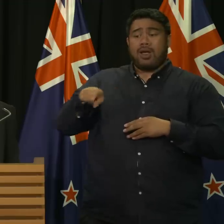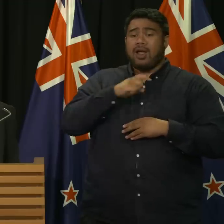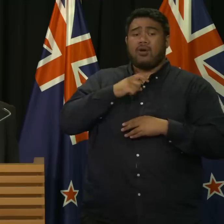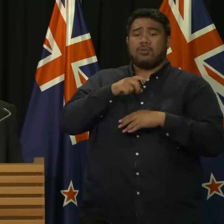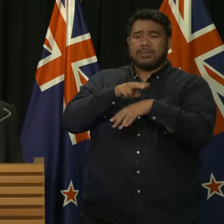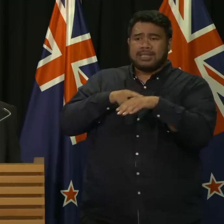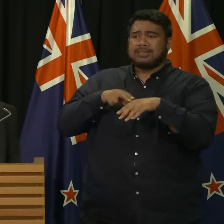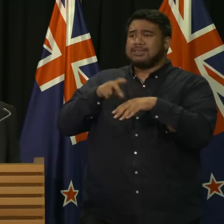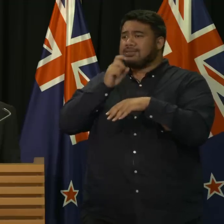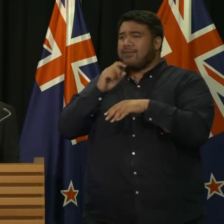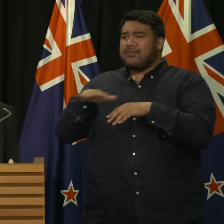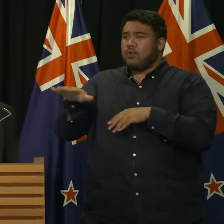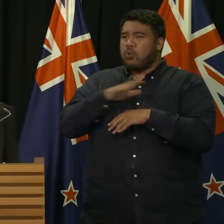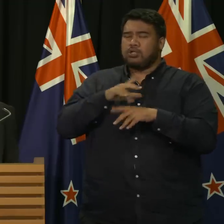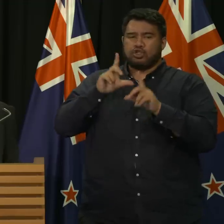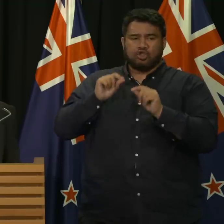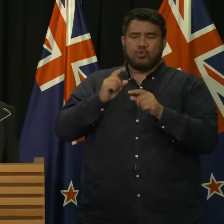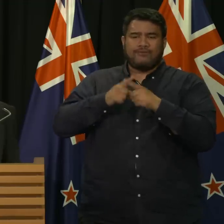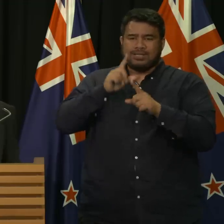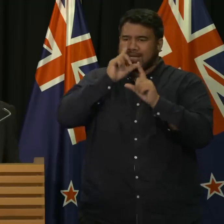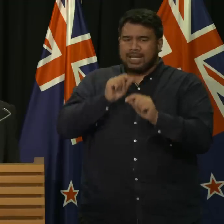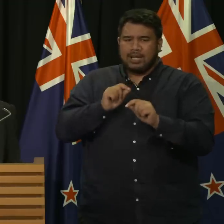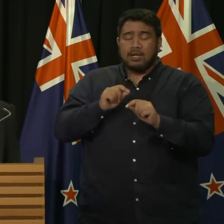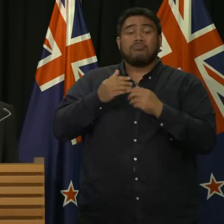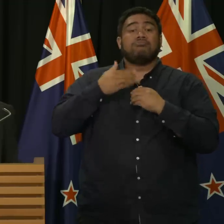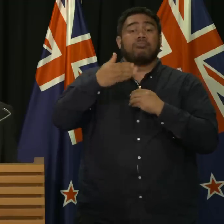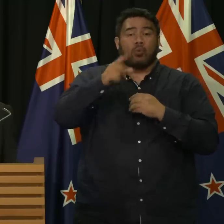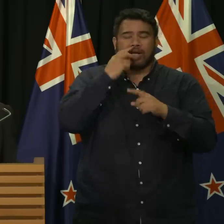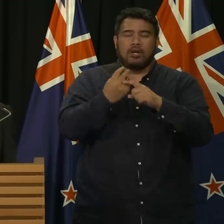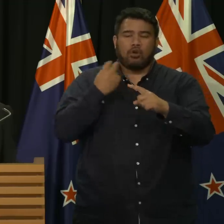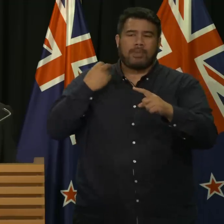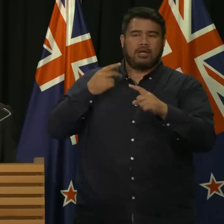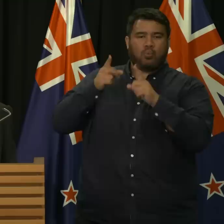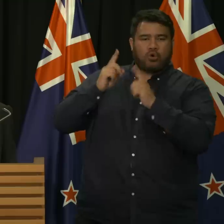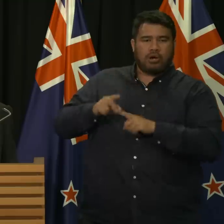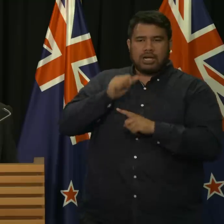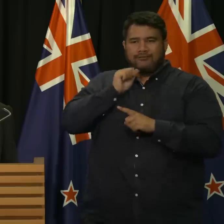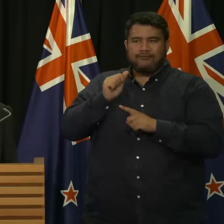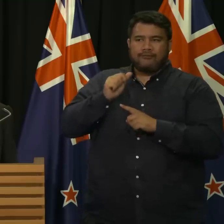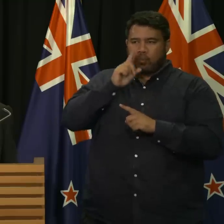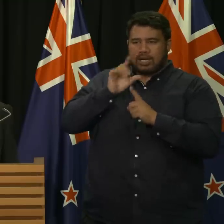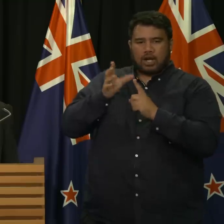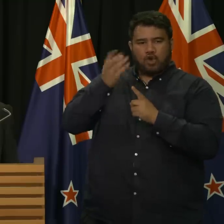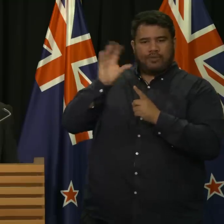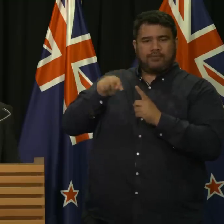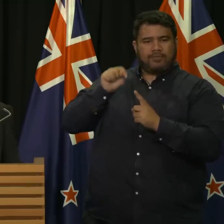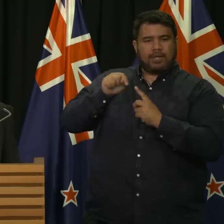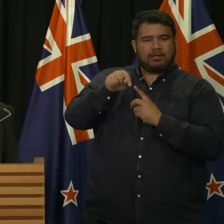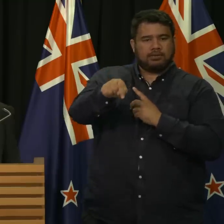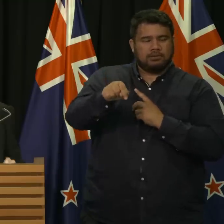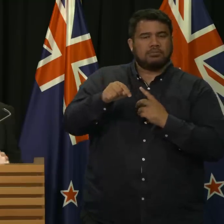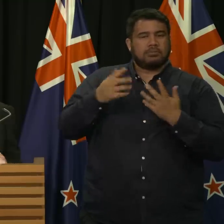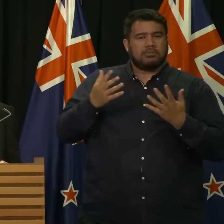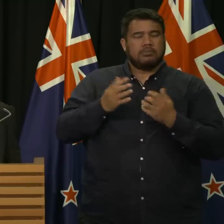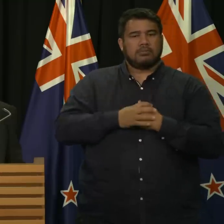could. Of course, there is always a time for reflection. We need to ensure that whilst we are managing